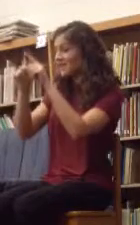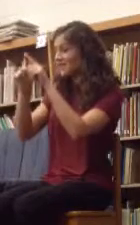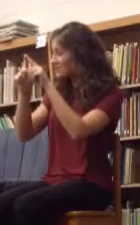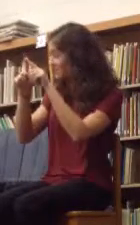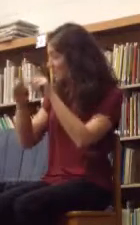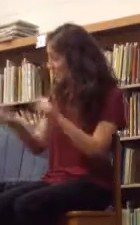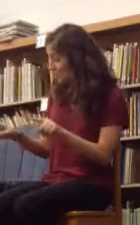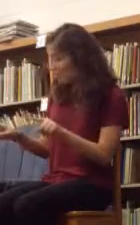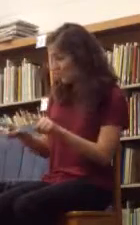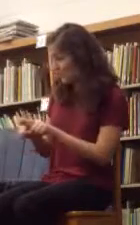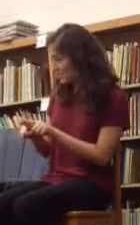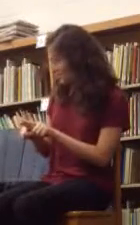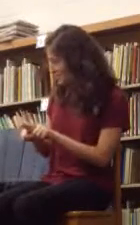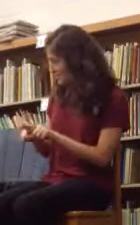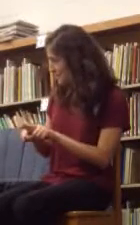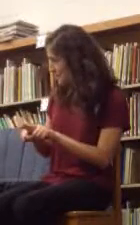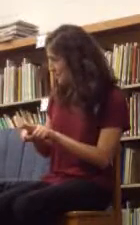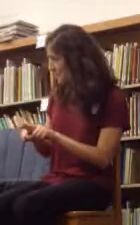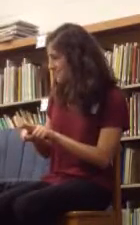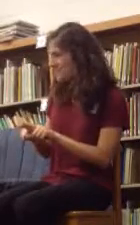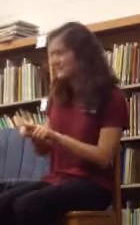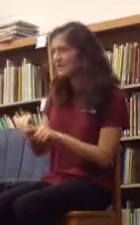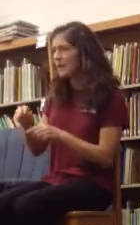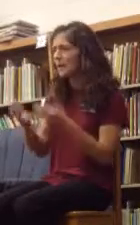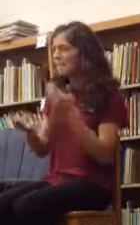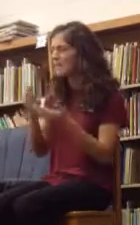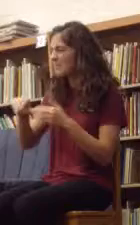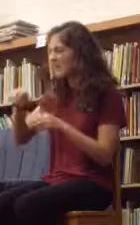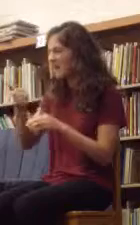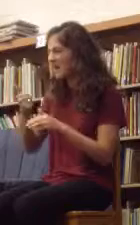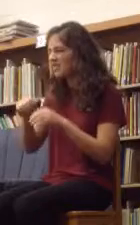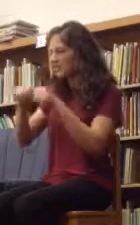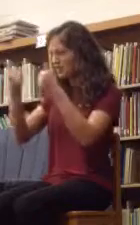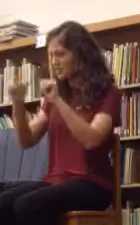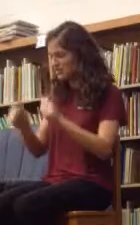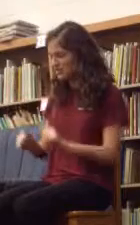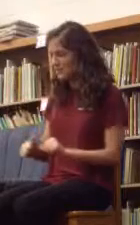Mostly triangles, but we see a couple of other shapes too. You might see a rhombus or two.